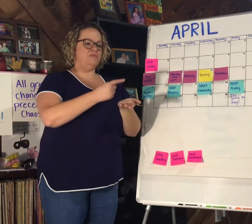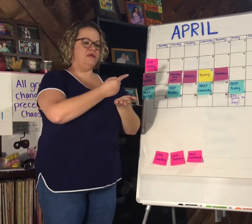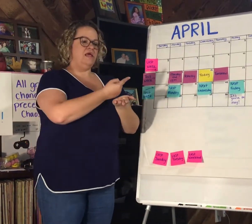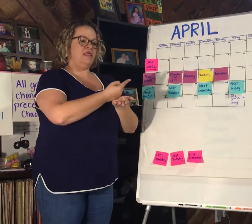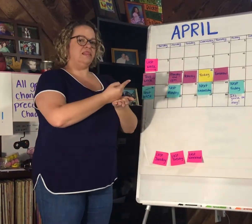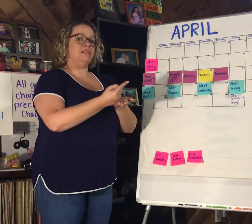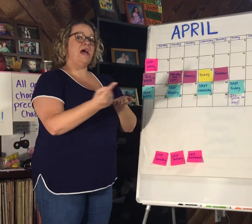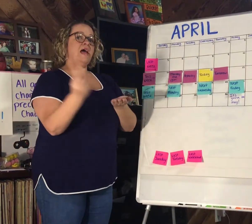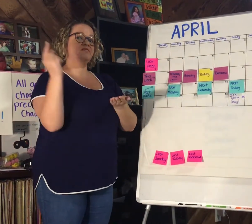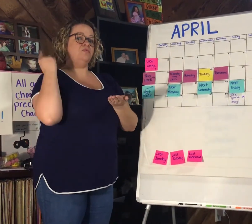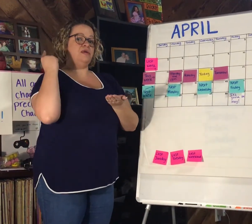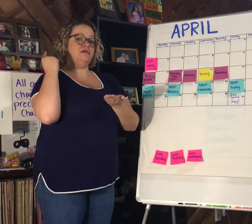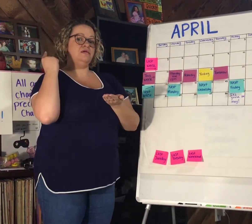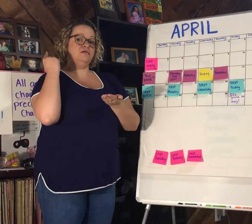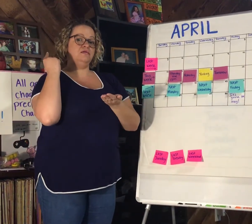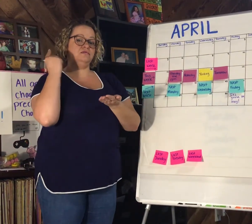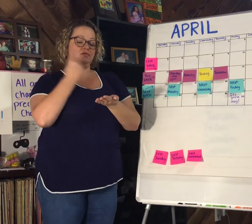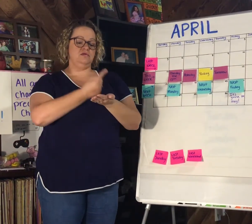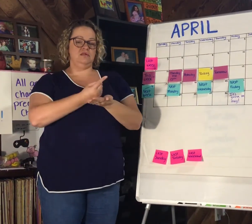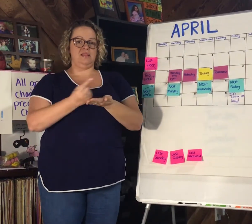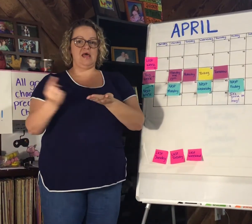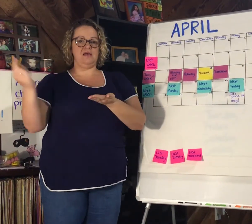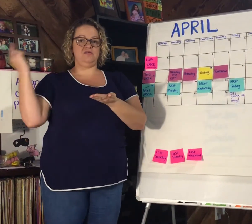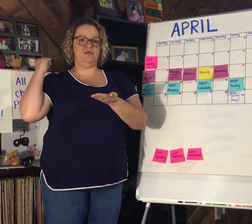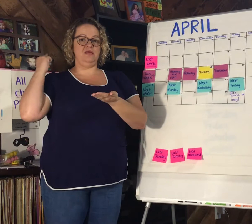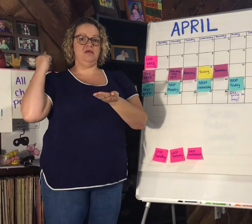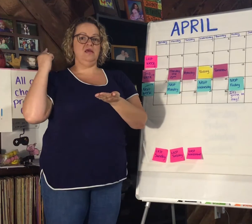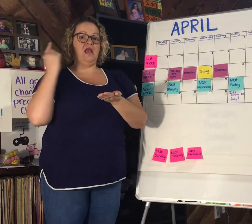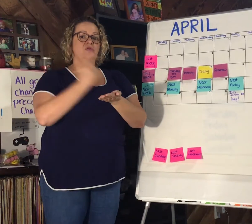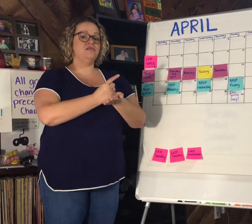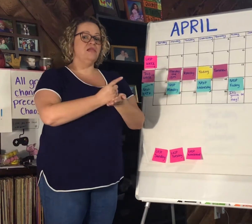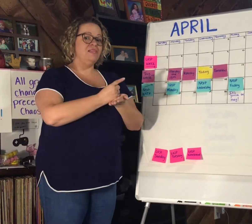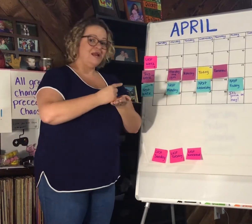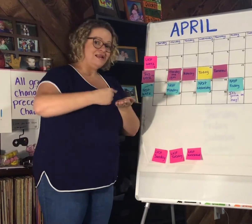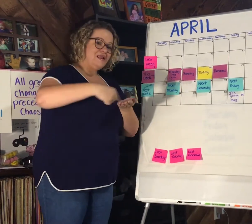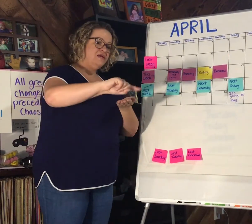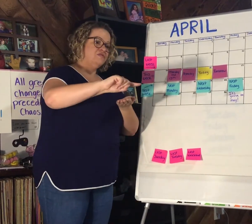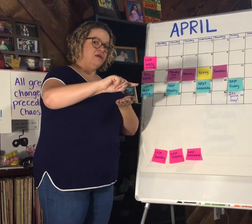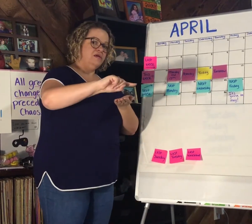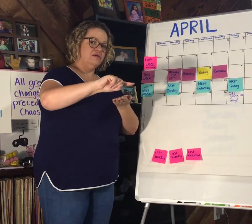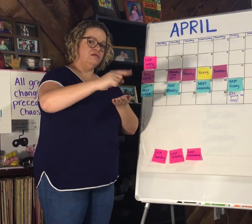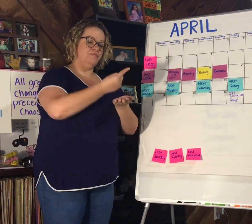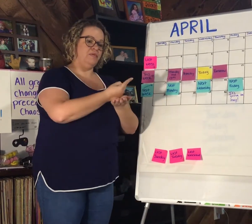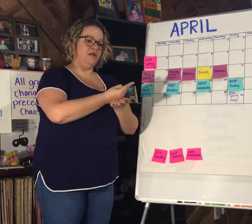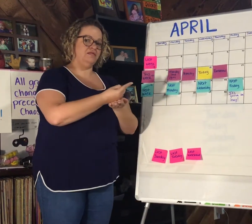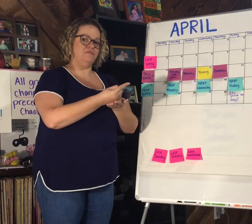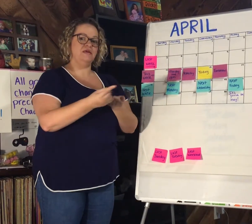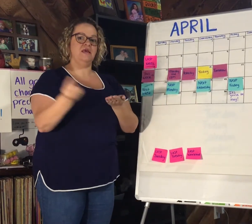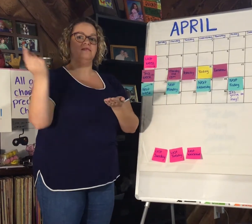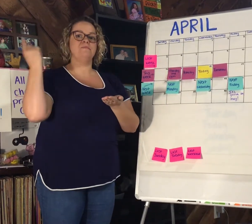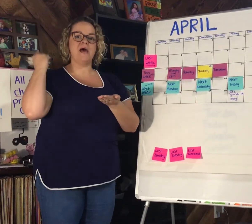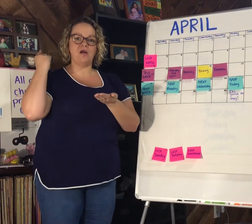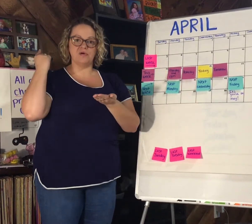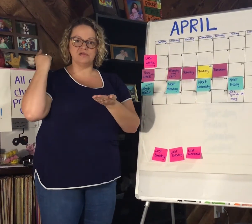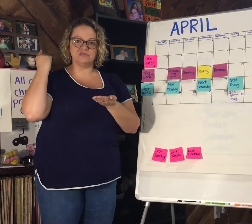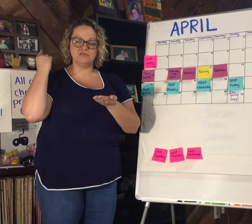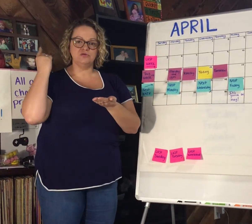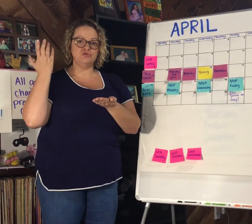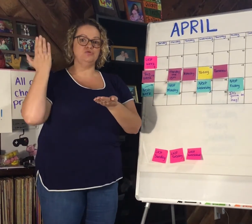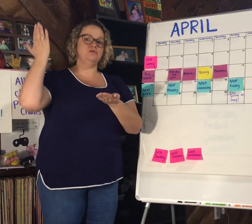me, last week. Last week. It looks a lot like next week, but except it kicks it backwards to the